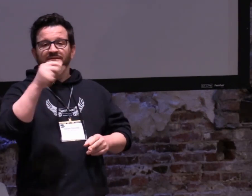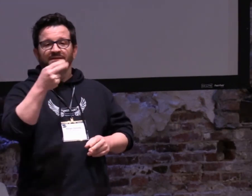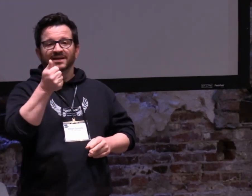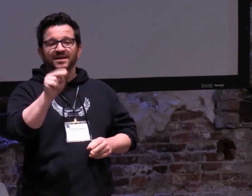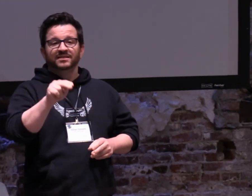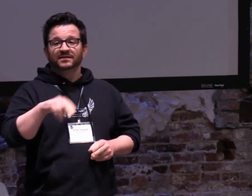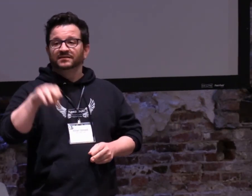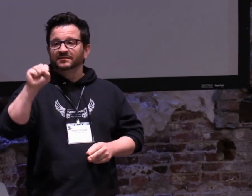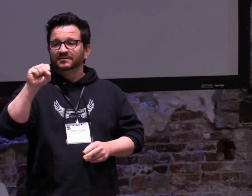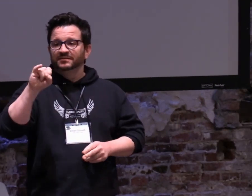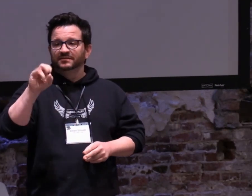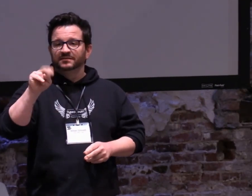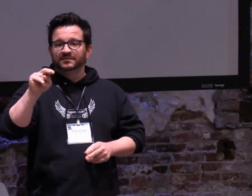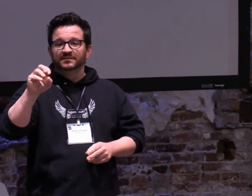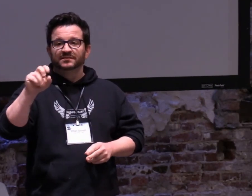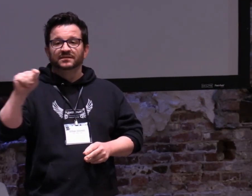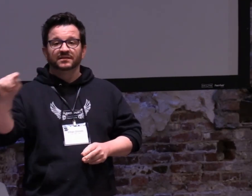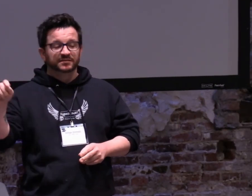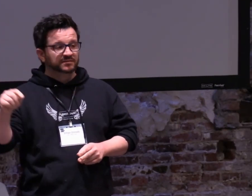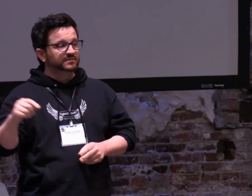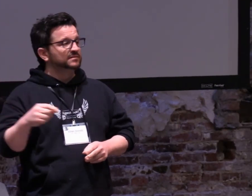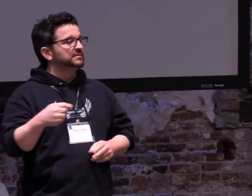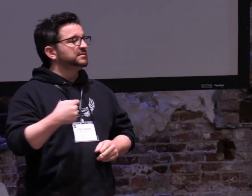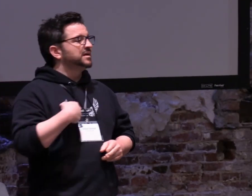Hello, everyone. I'm Ethan Sinnott.